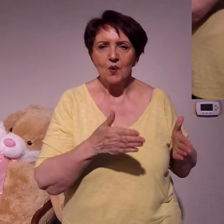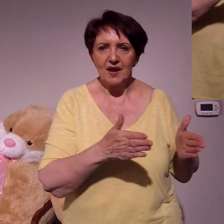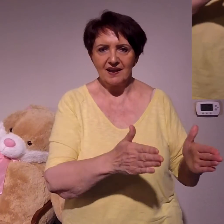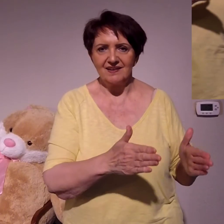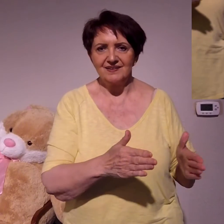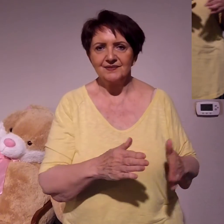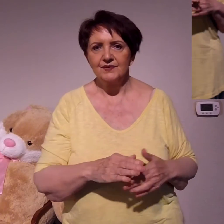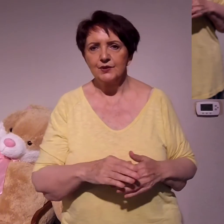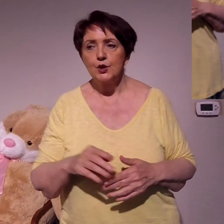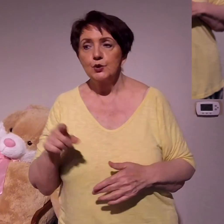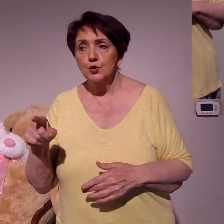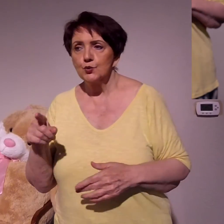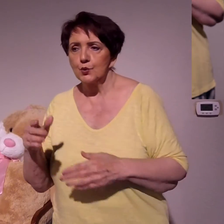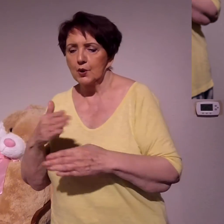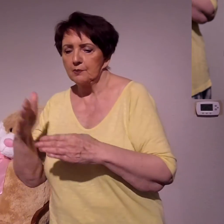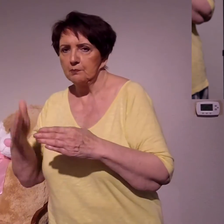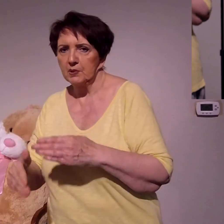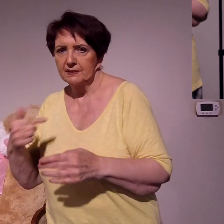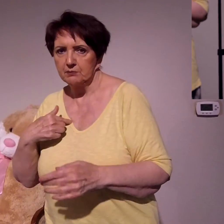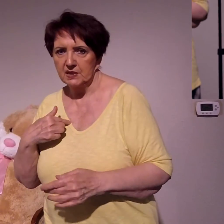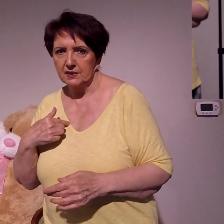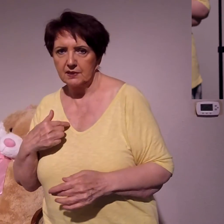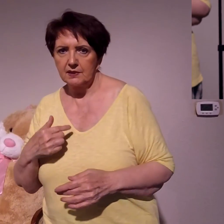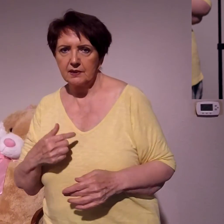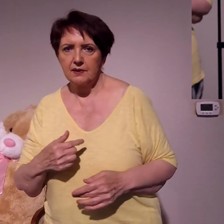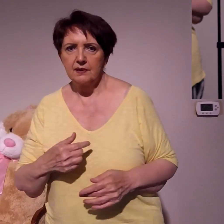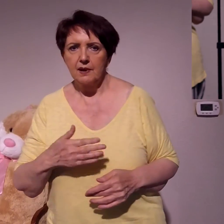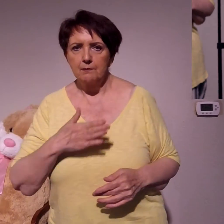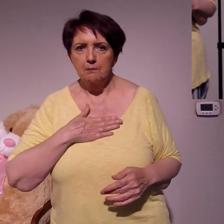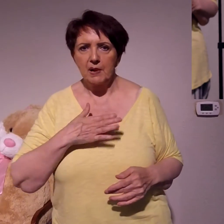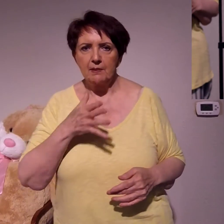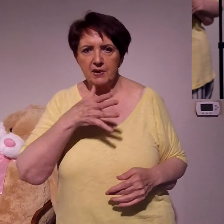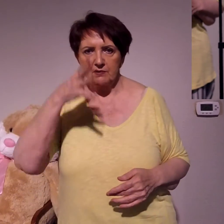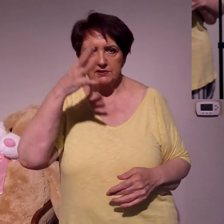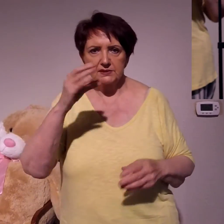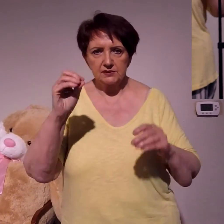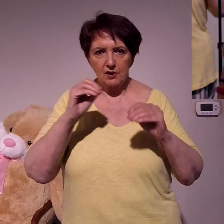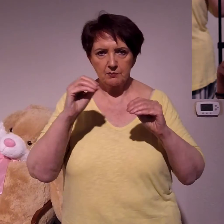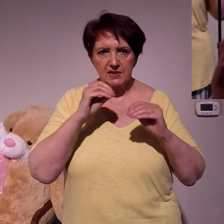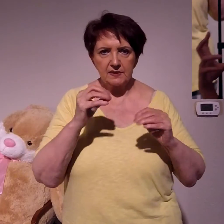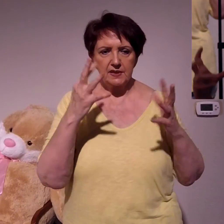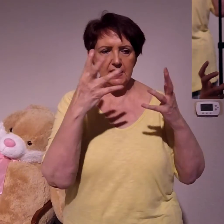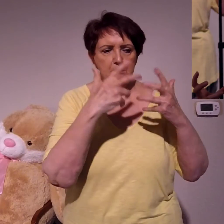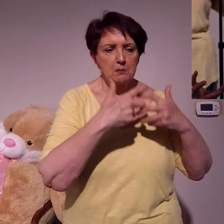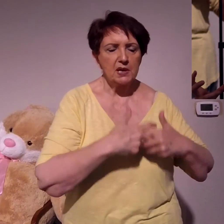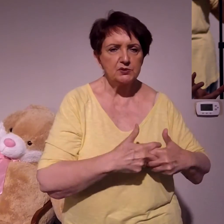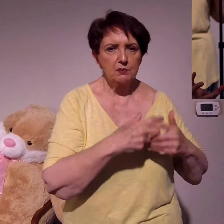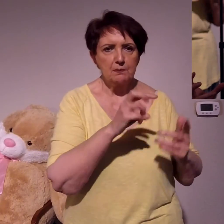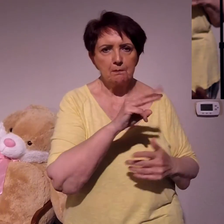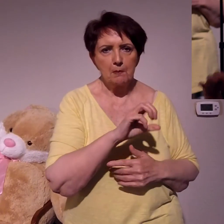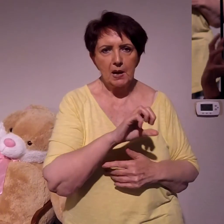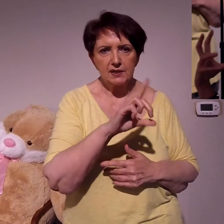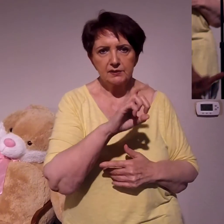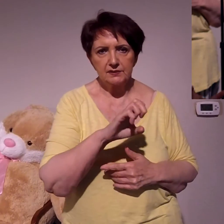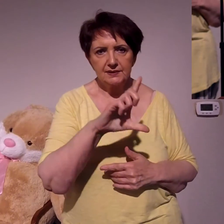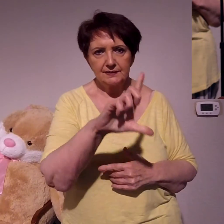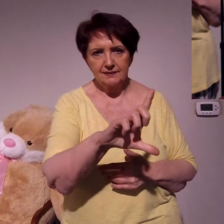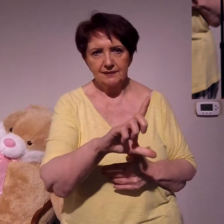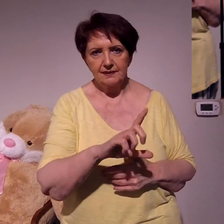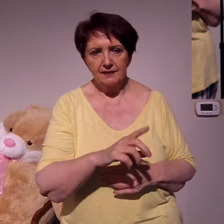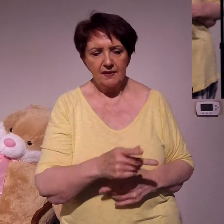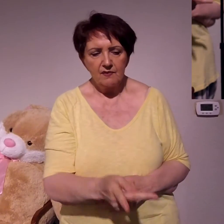too, and she actually likes to be more with people, a little more. A lot more. A lot more.